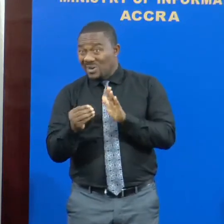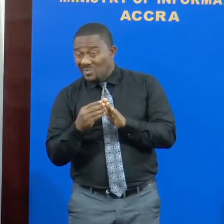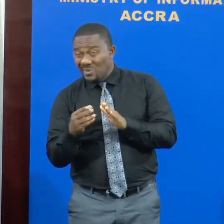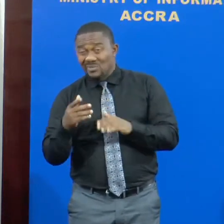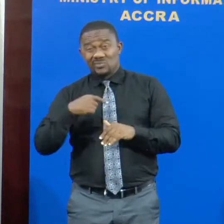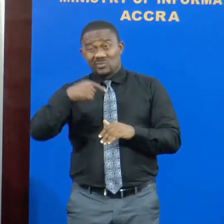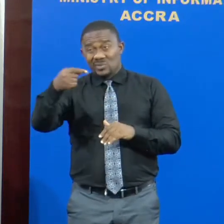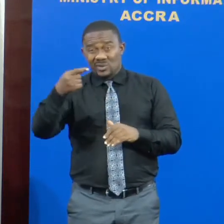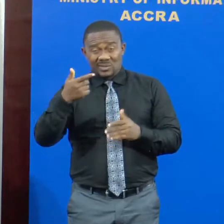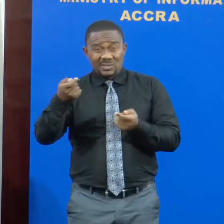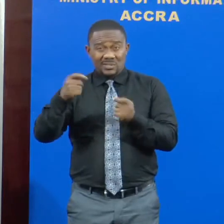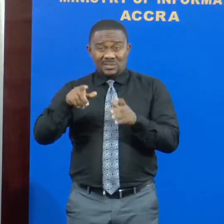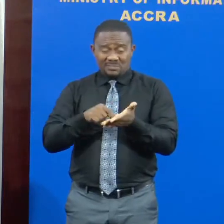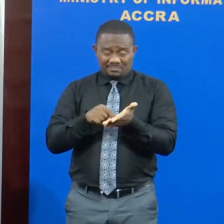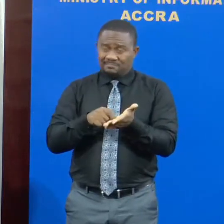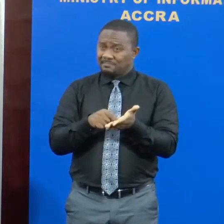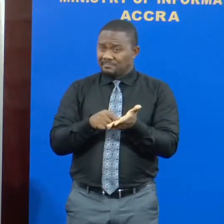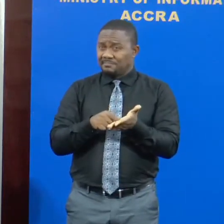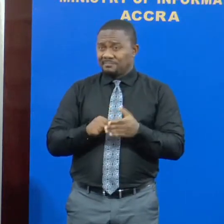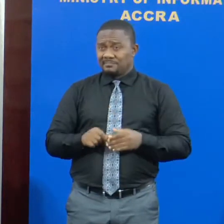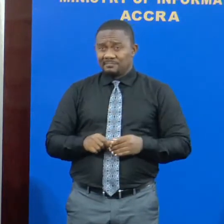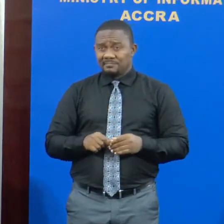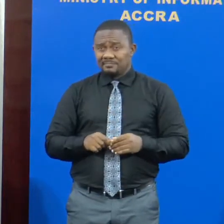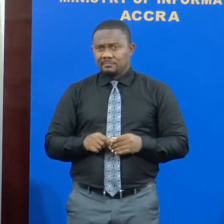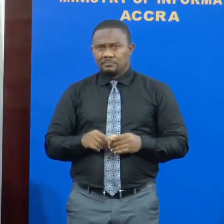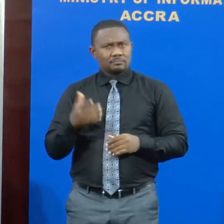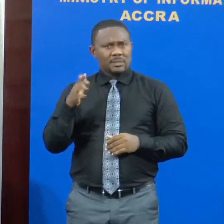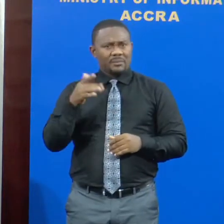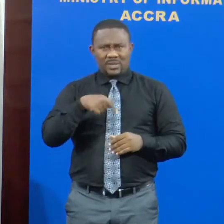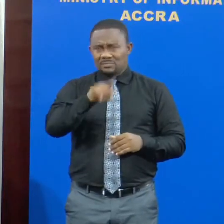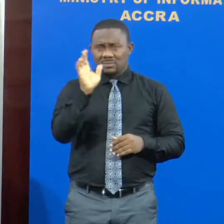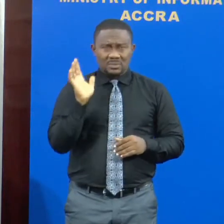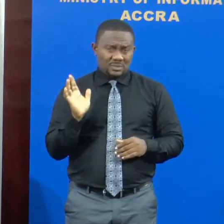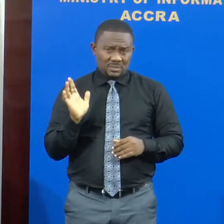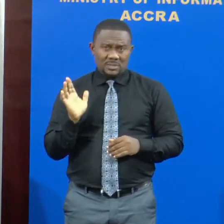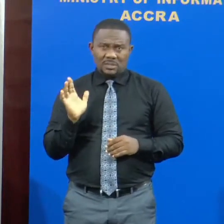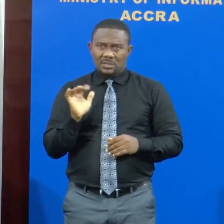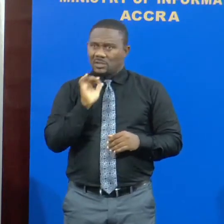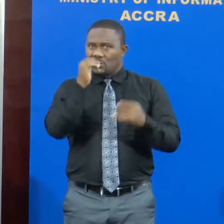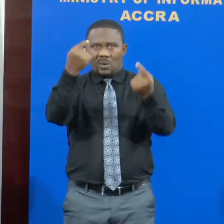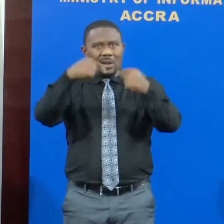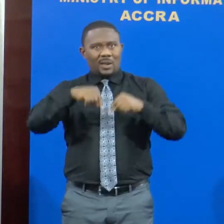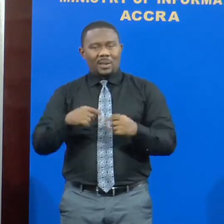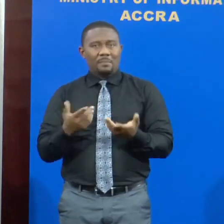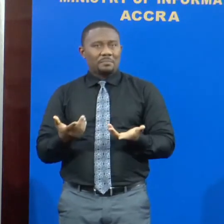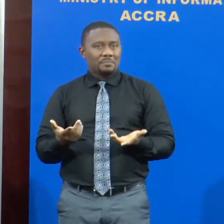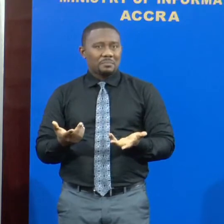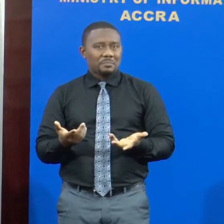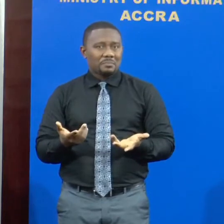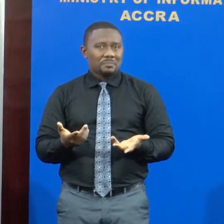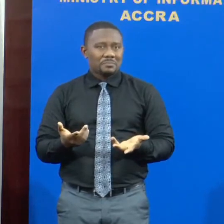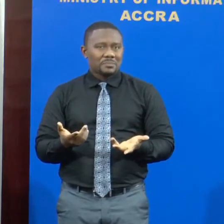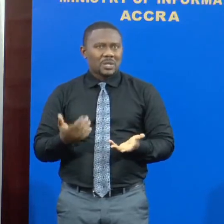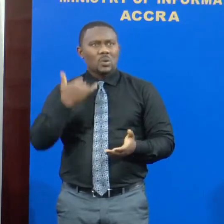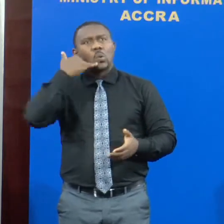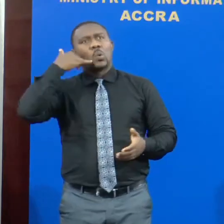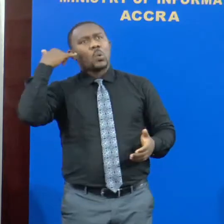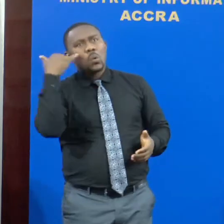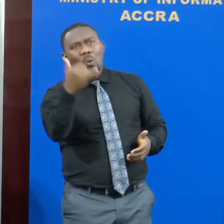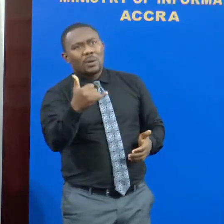center to give the card to the applicant, the applicant had moved on and we didn't come back. Now, we will call the